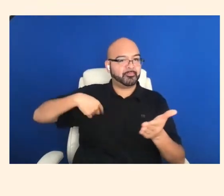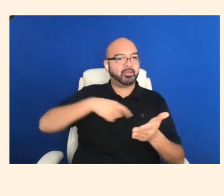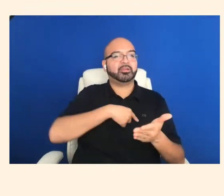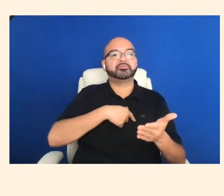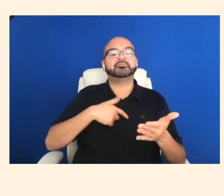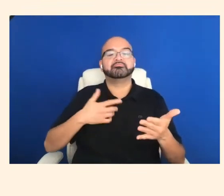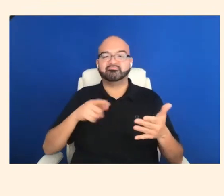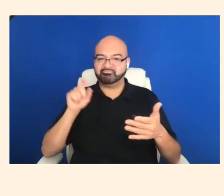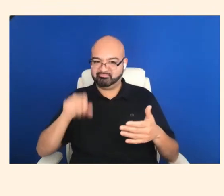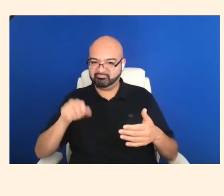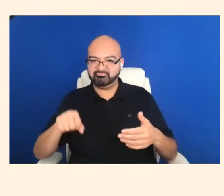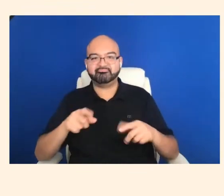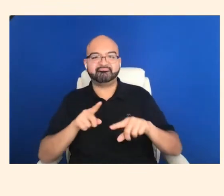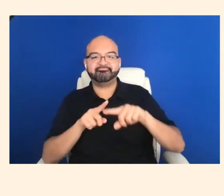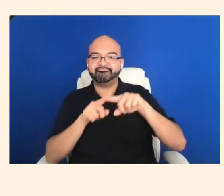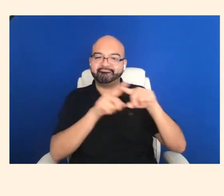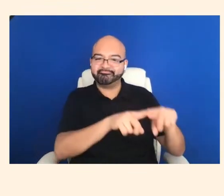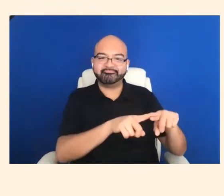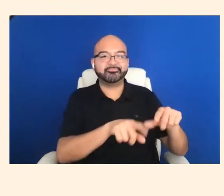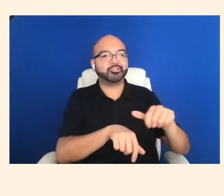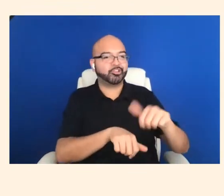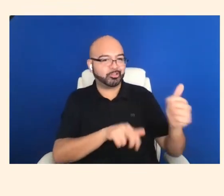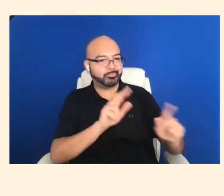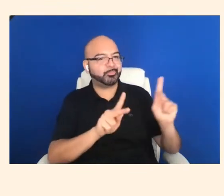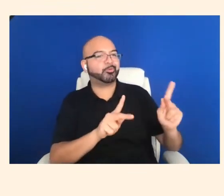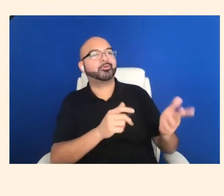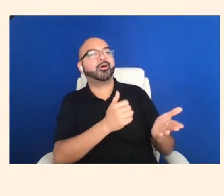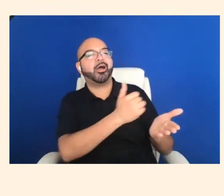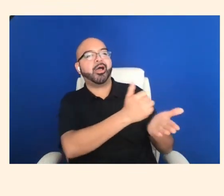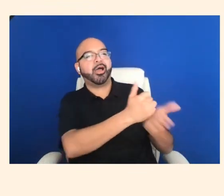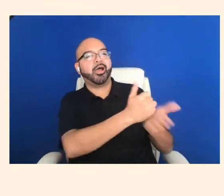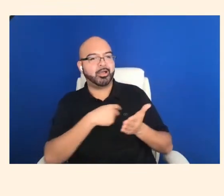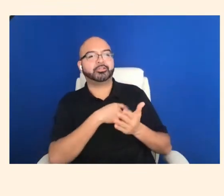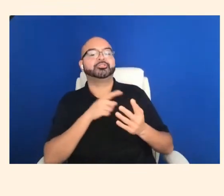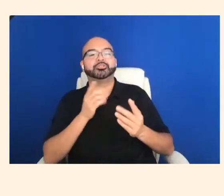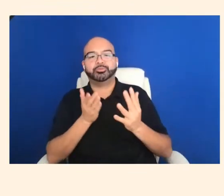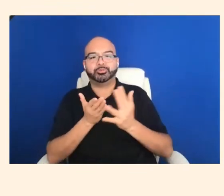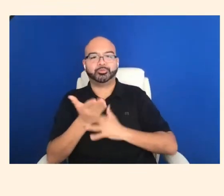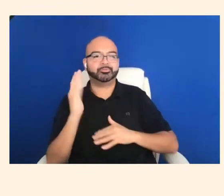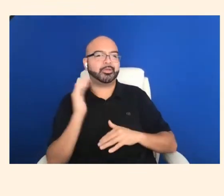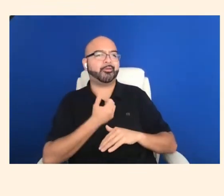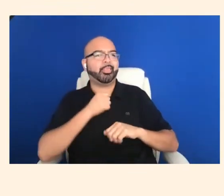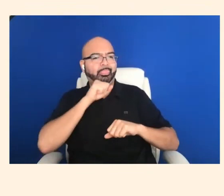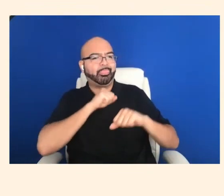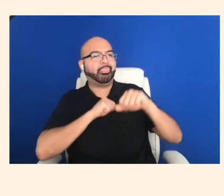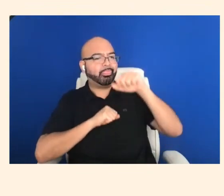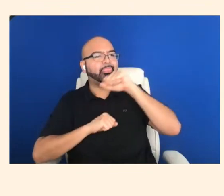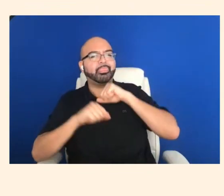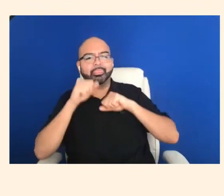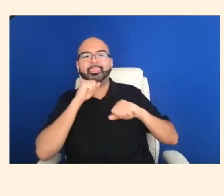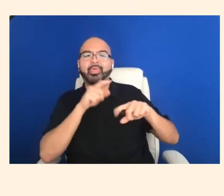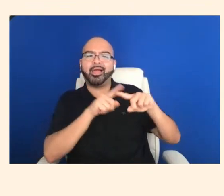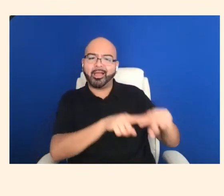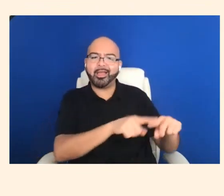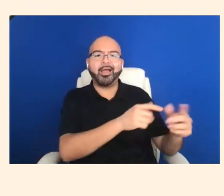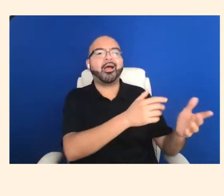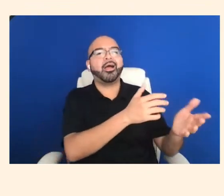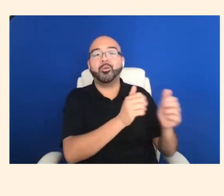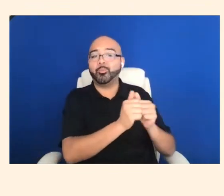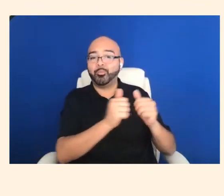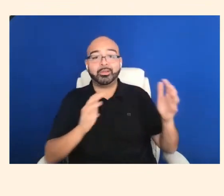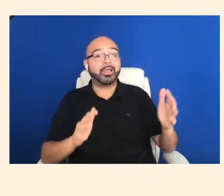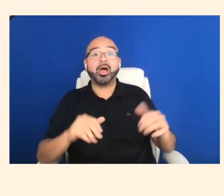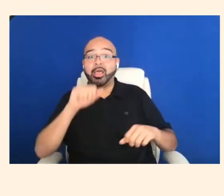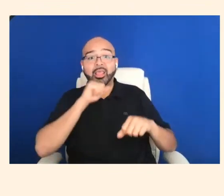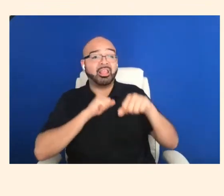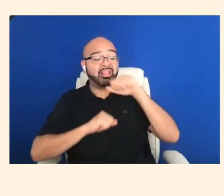on other people to get us through some of the trials and tribulations that we went through. But without those trials and tribulations, we wouldn't